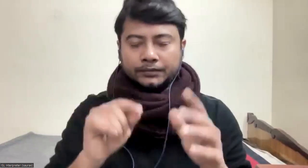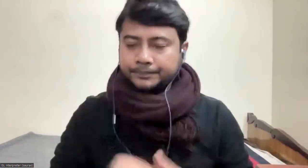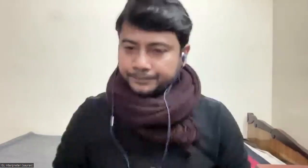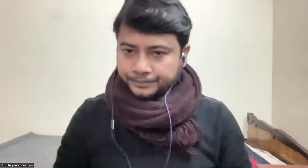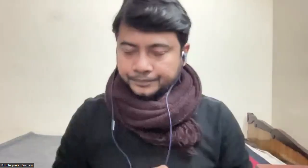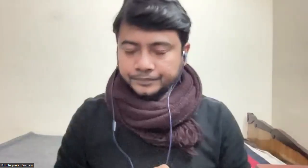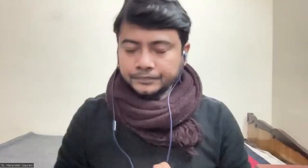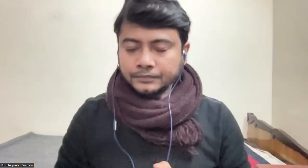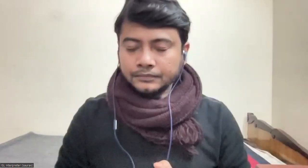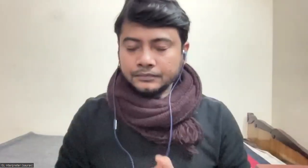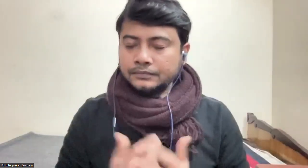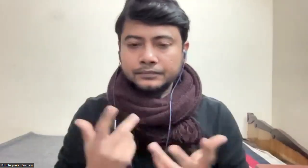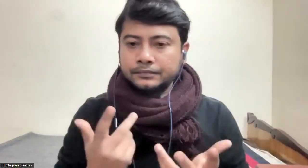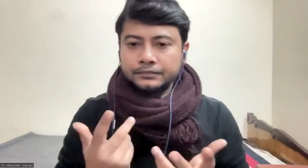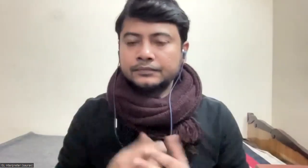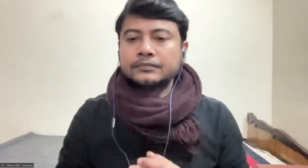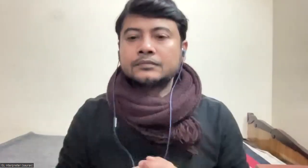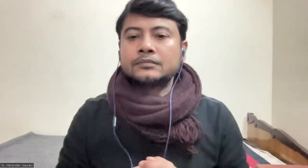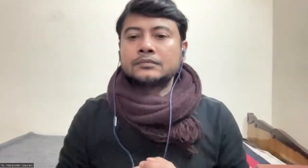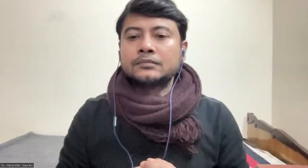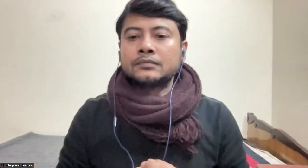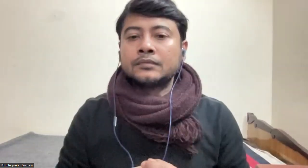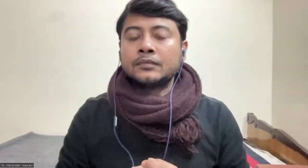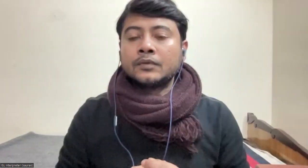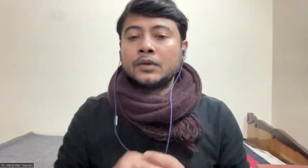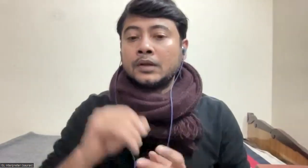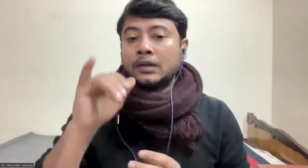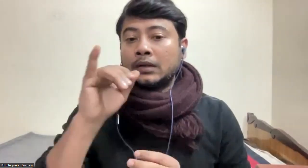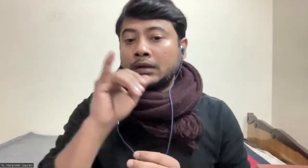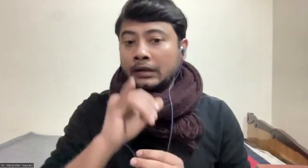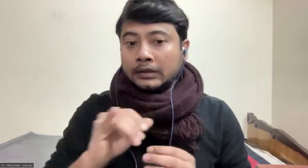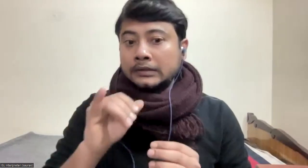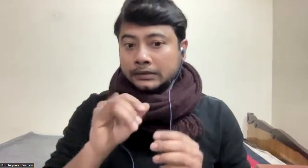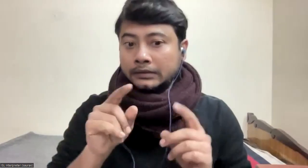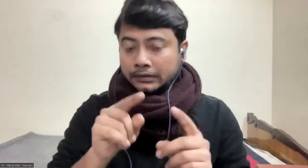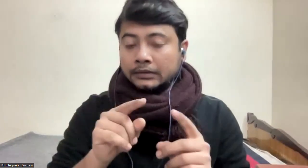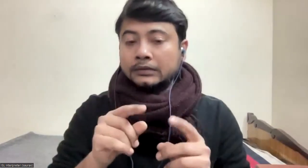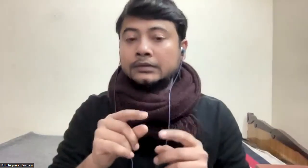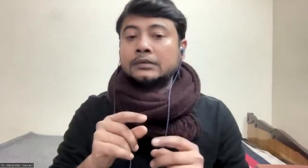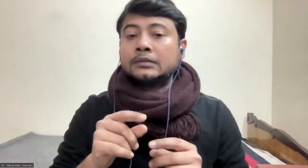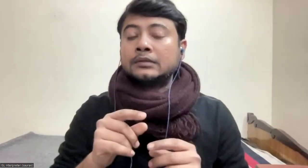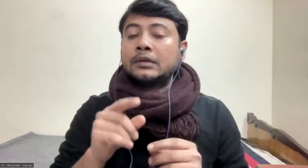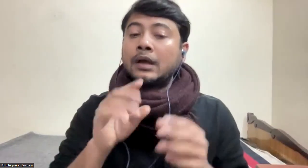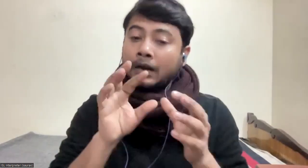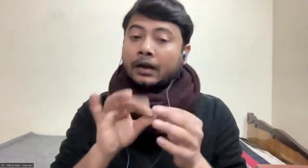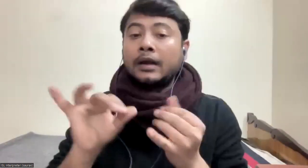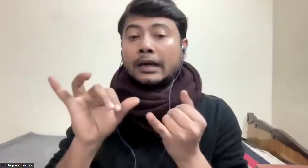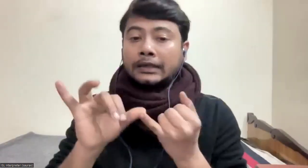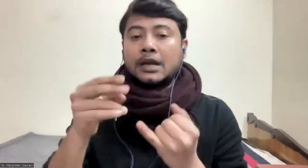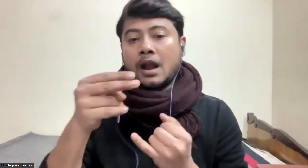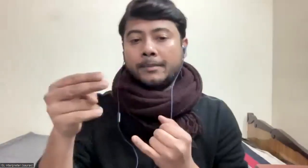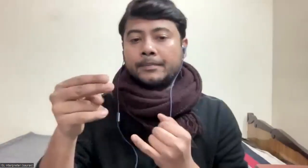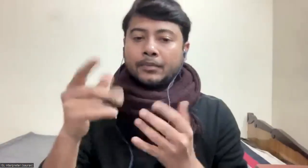People think that so the point number 6 is that we think that this holy name or this Hare Krishna Maha